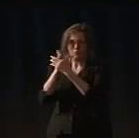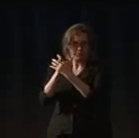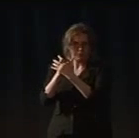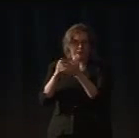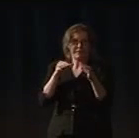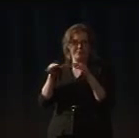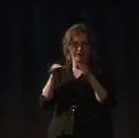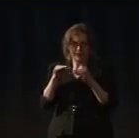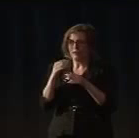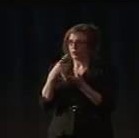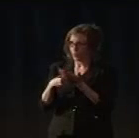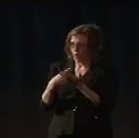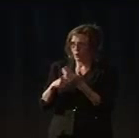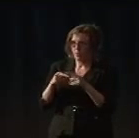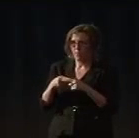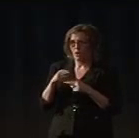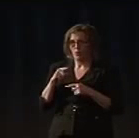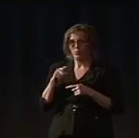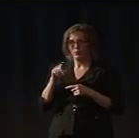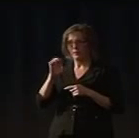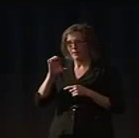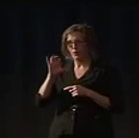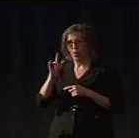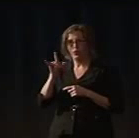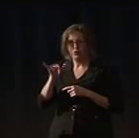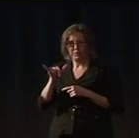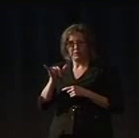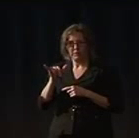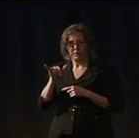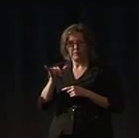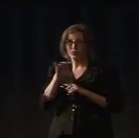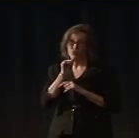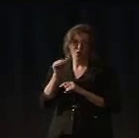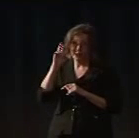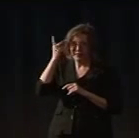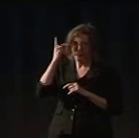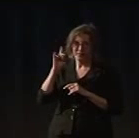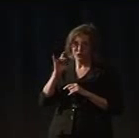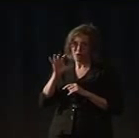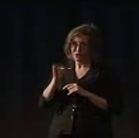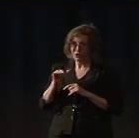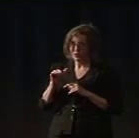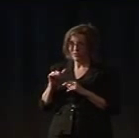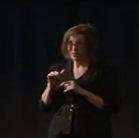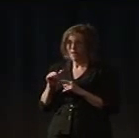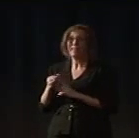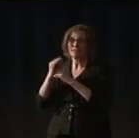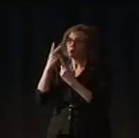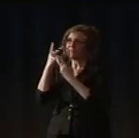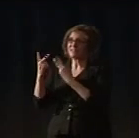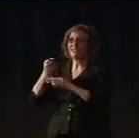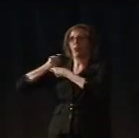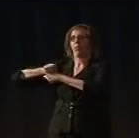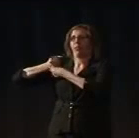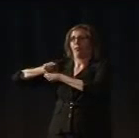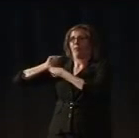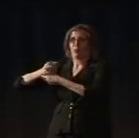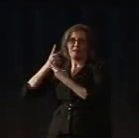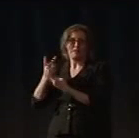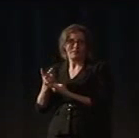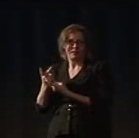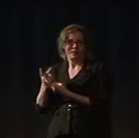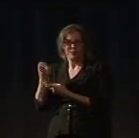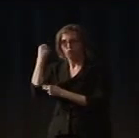which are not by political ecology, or very rarely so, except, of course, in the demonstration on Sunday. But usually, those questions